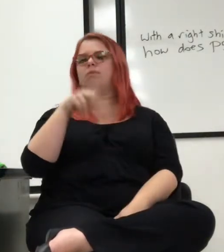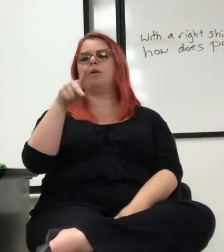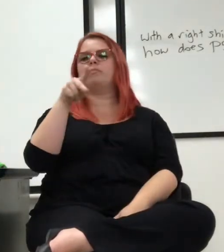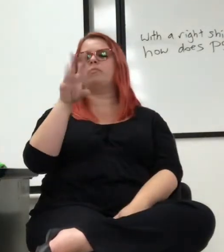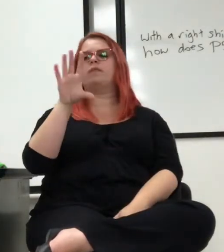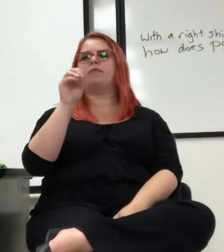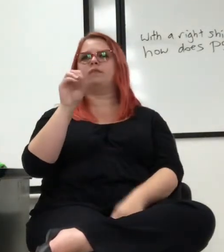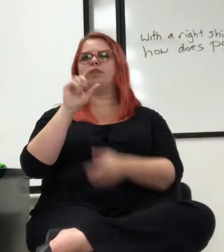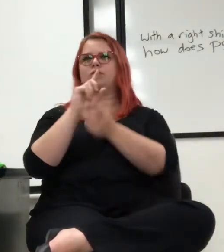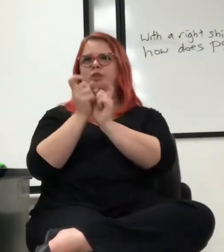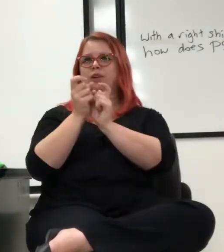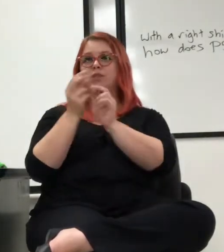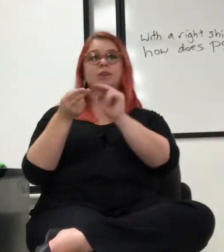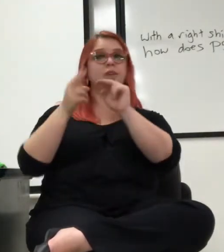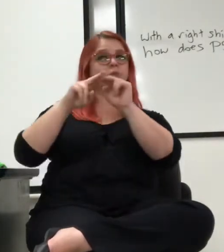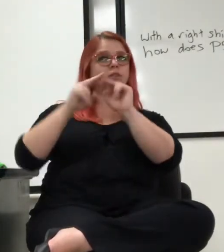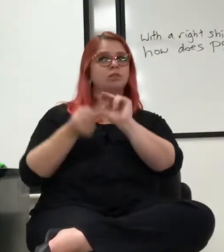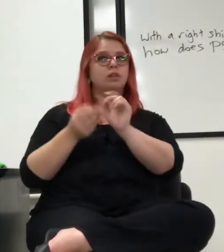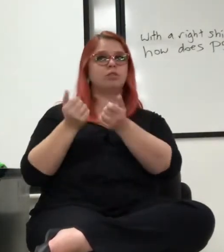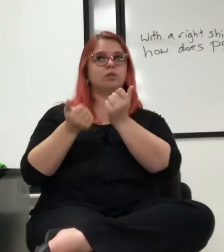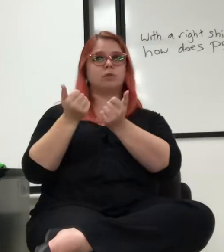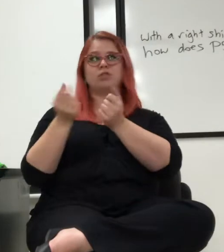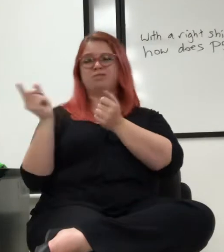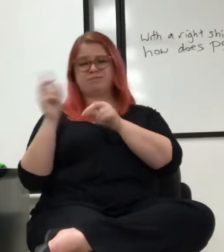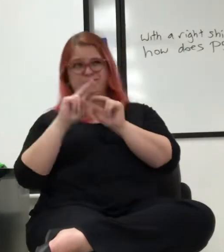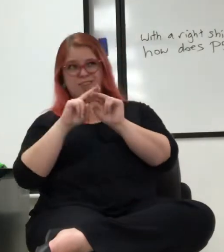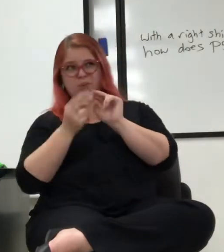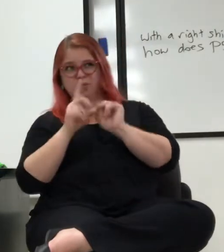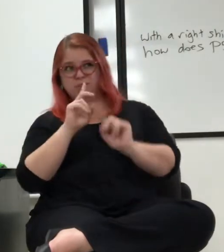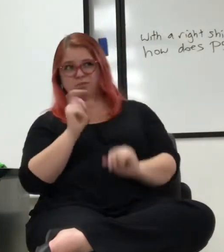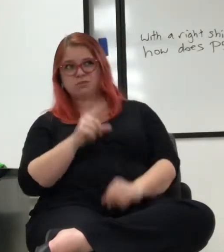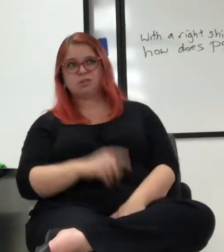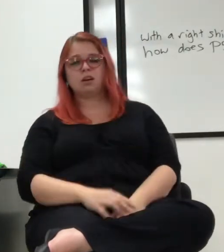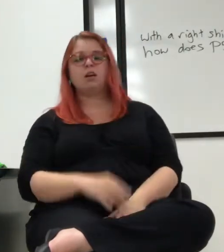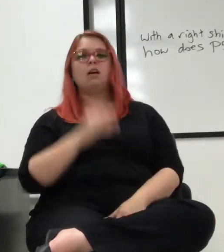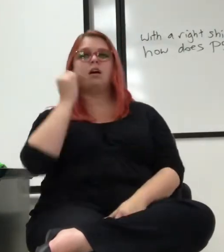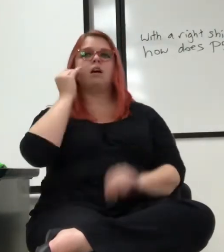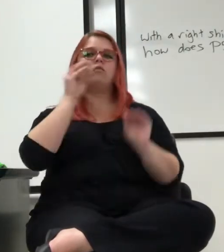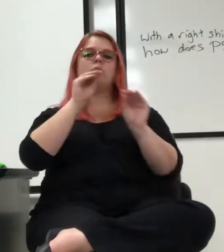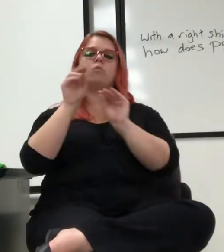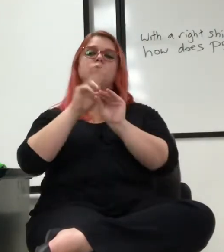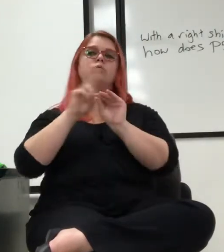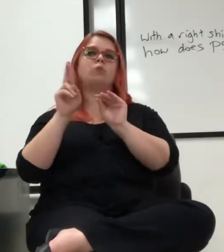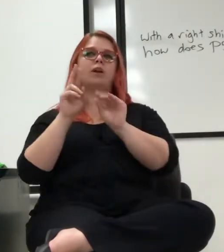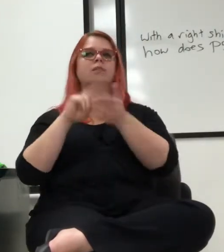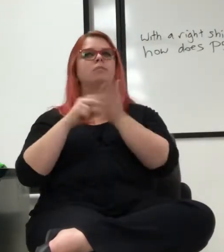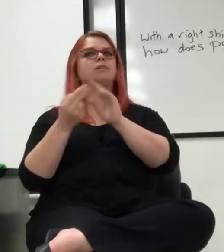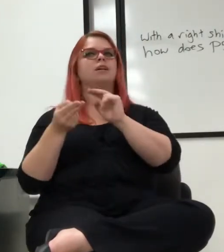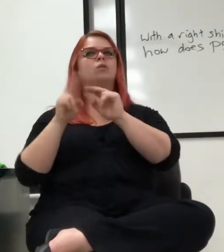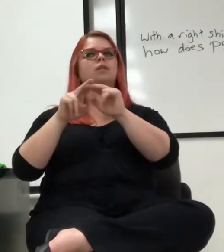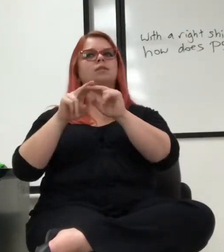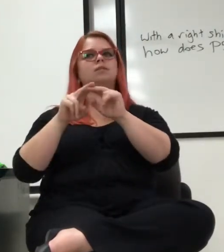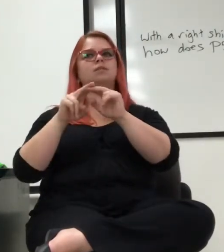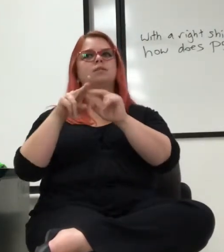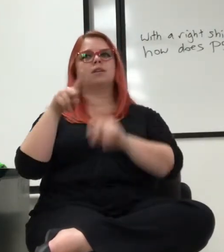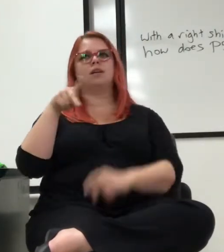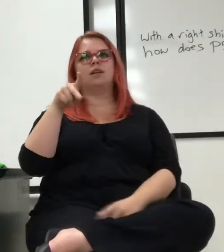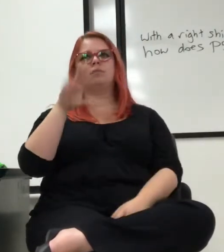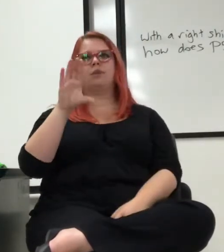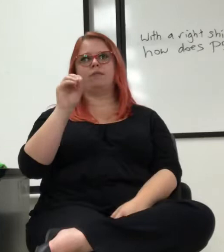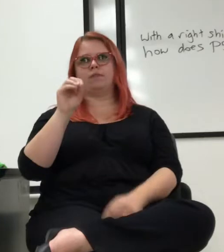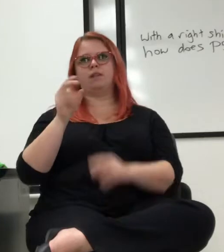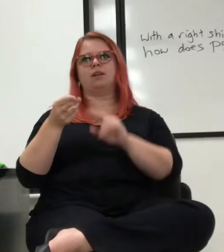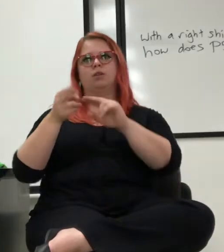Does it increase or decrease? Decrease. If it shifts to the right, it increases. What